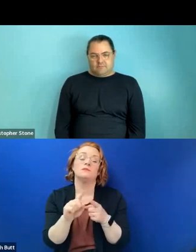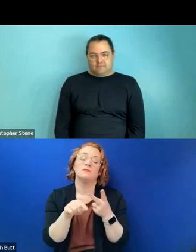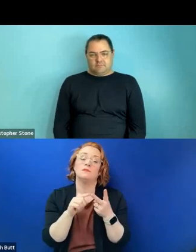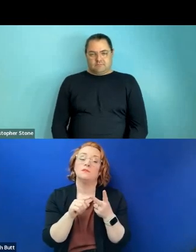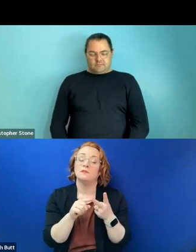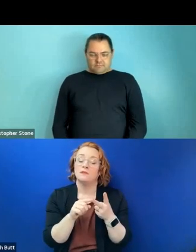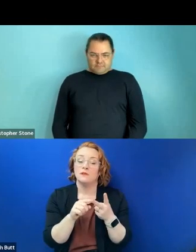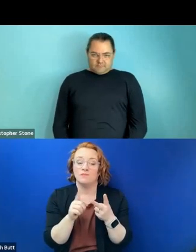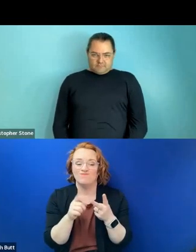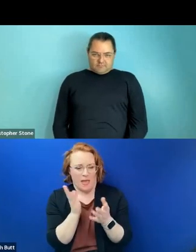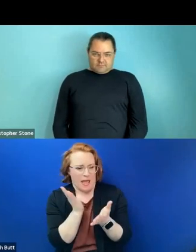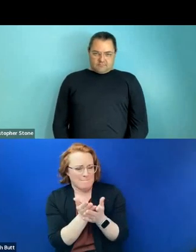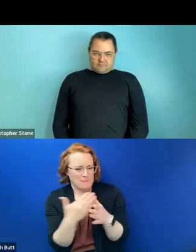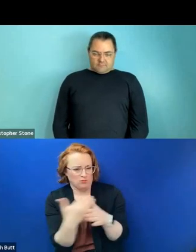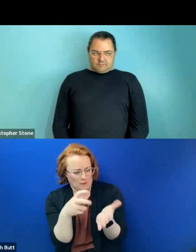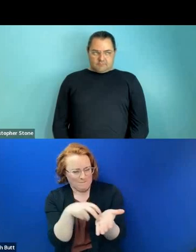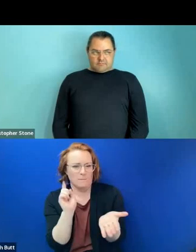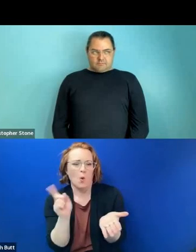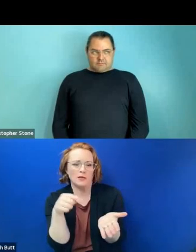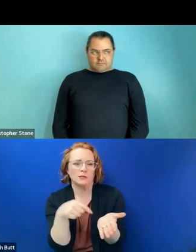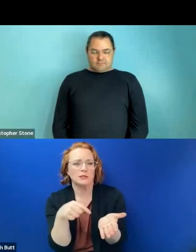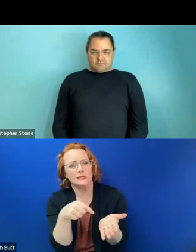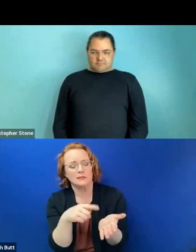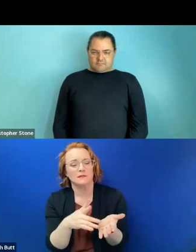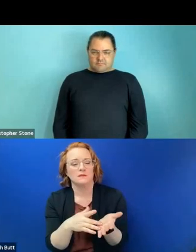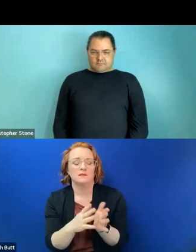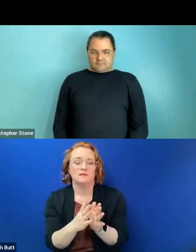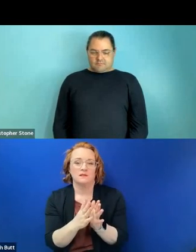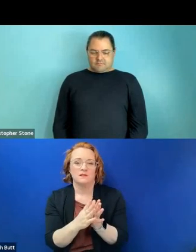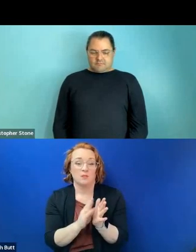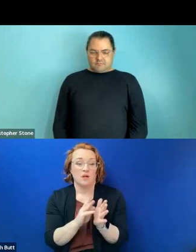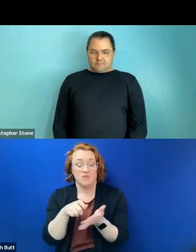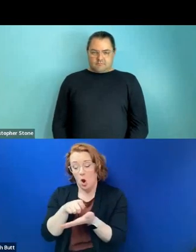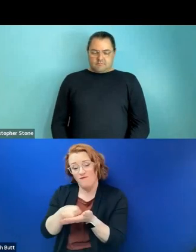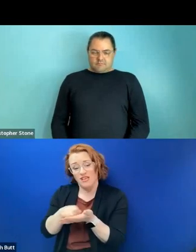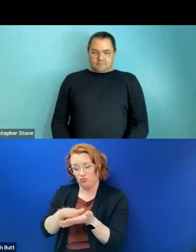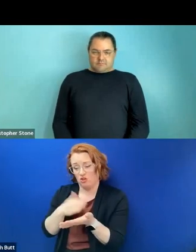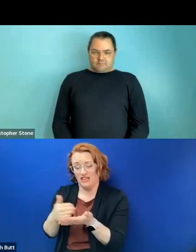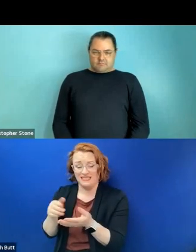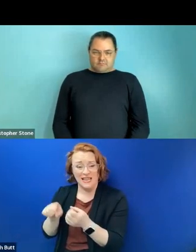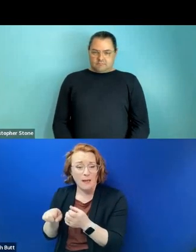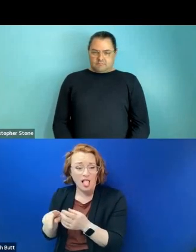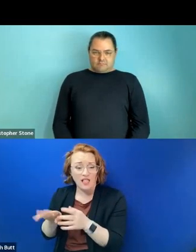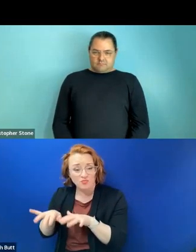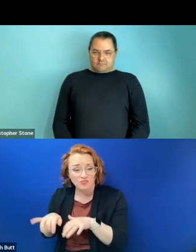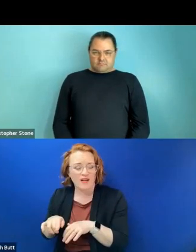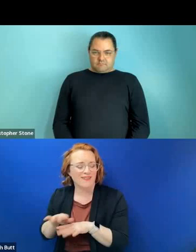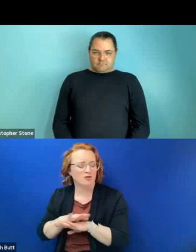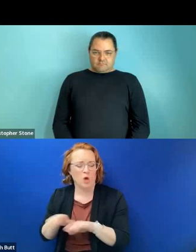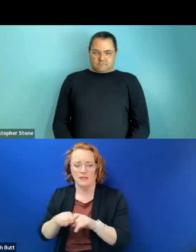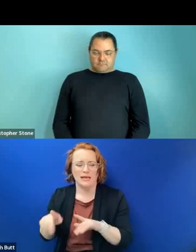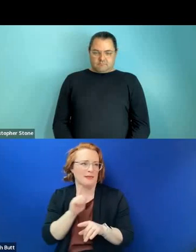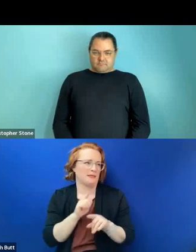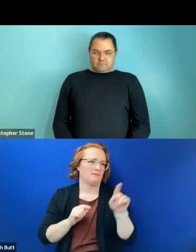varies on the job that you're doing. So if you're in an office translating emails, that will probably not be the